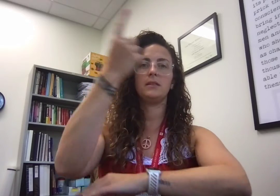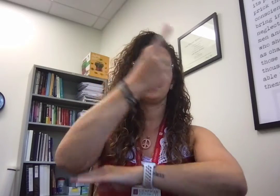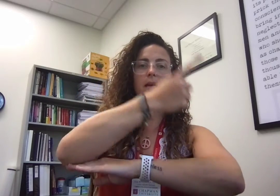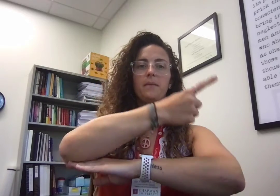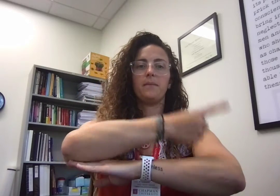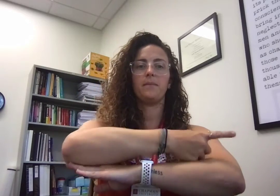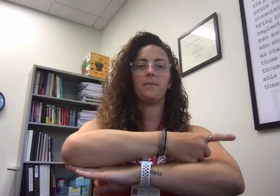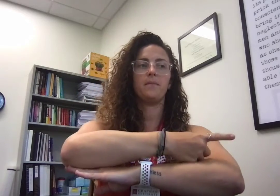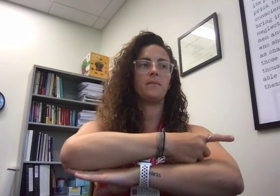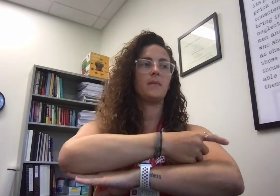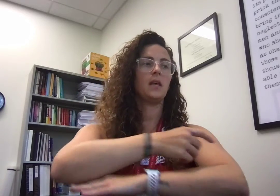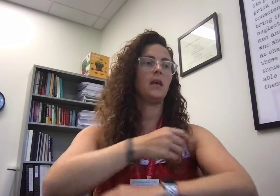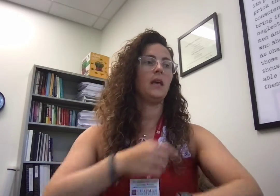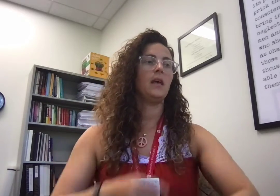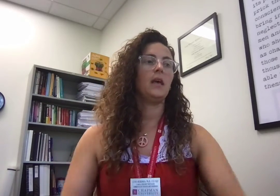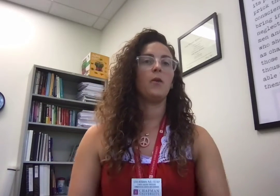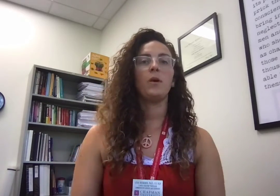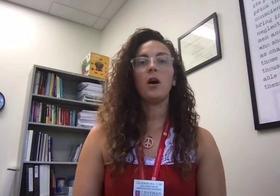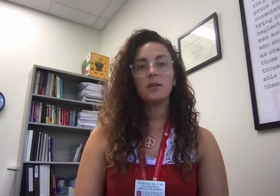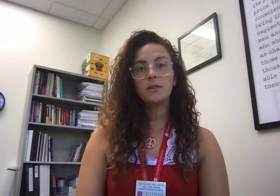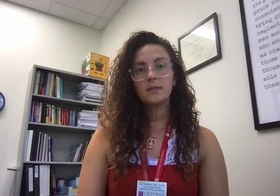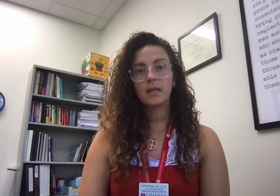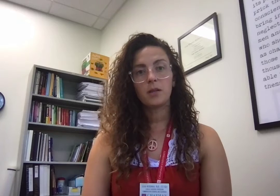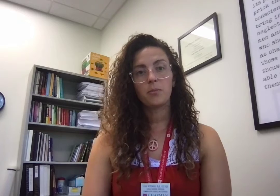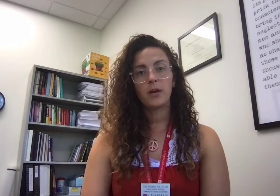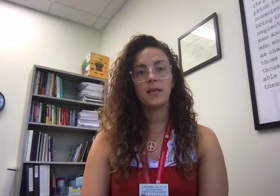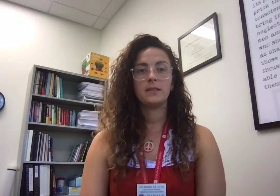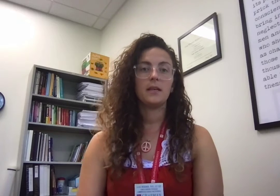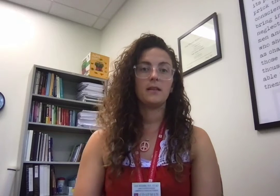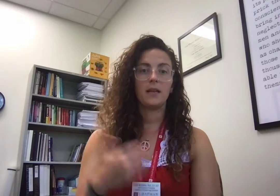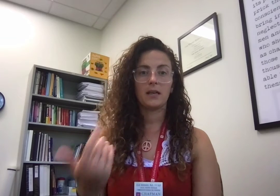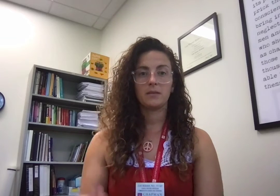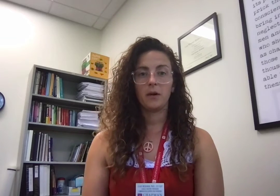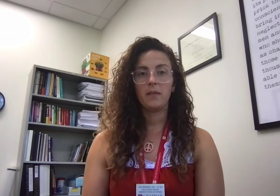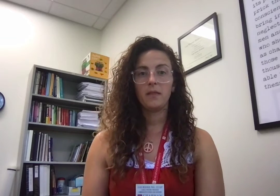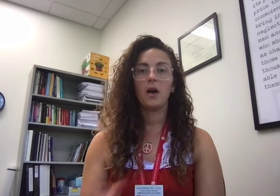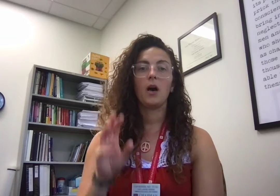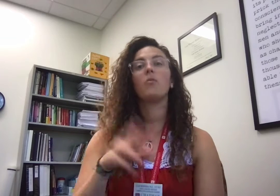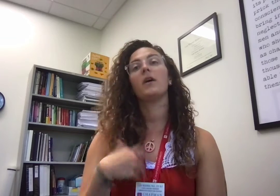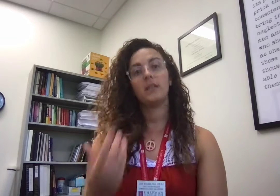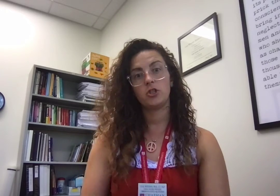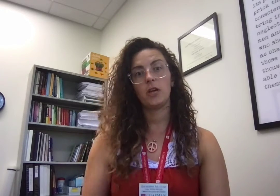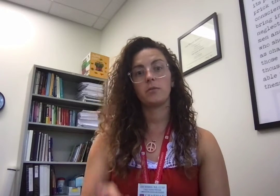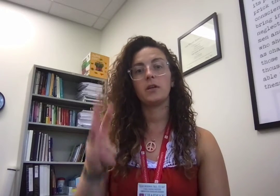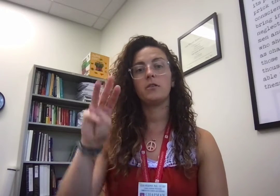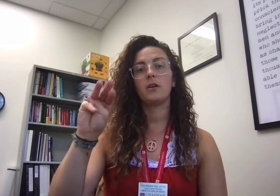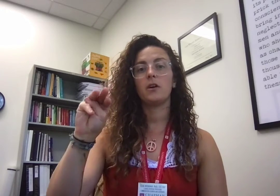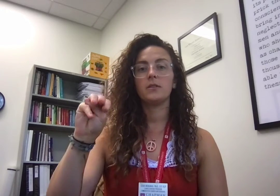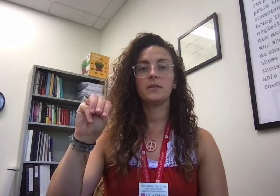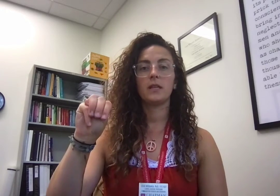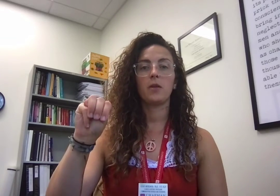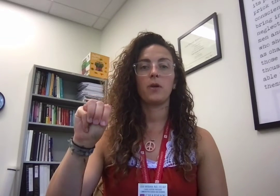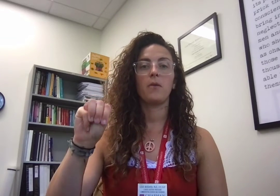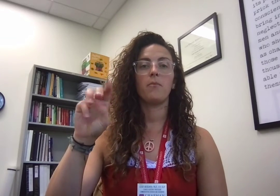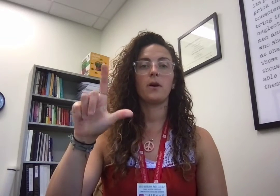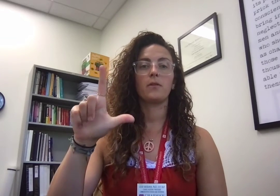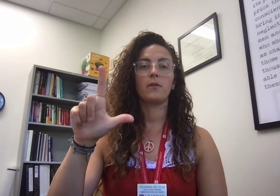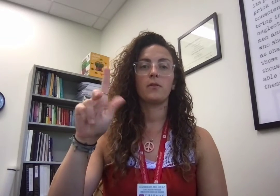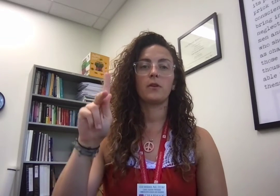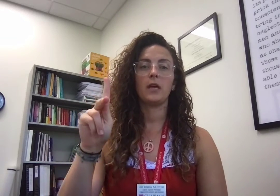Day. We also celebrate the next month. In January, you can also celebrate Martin Luther